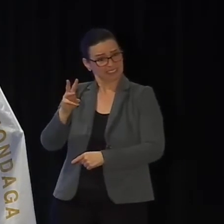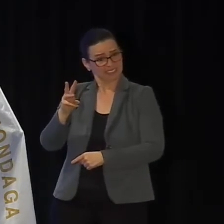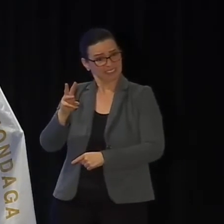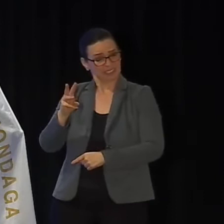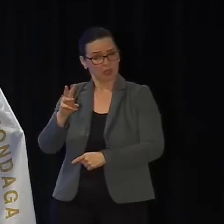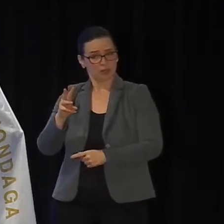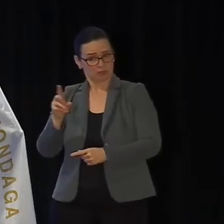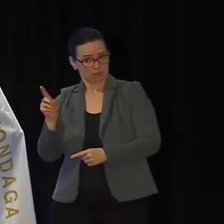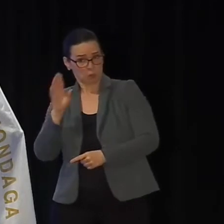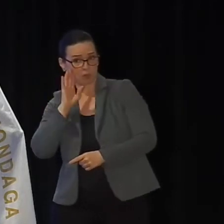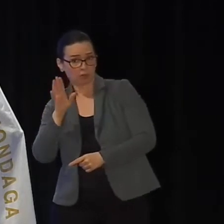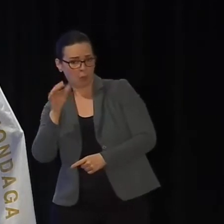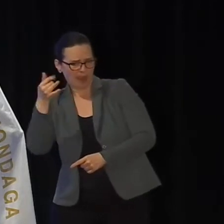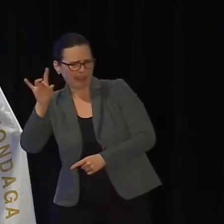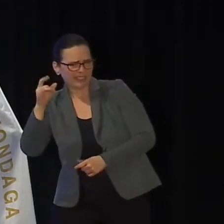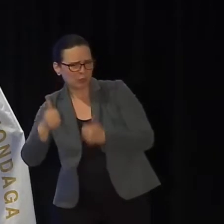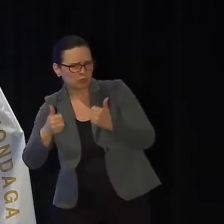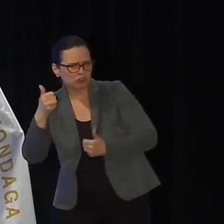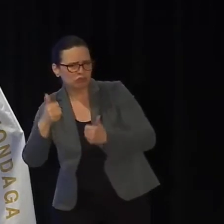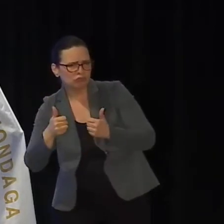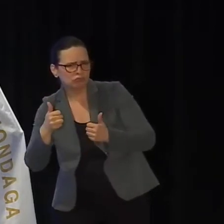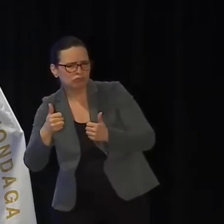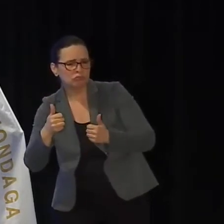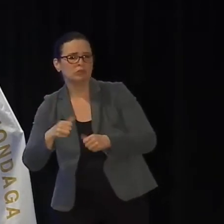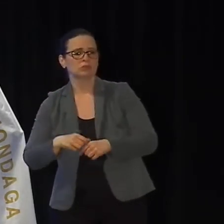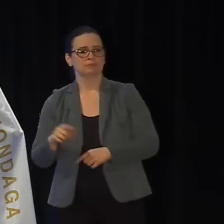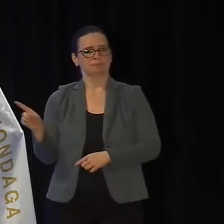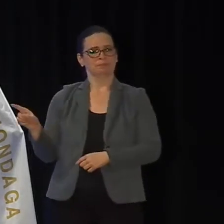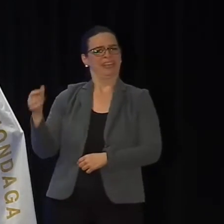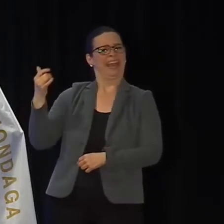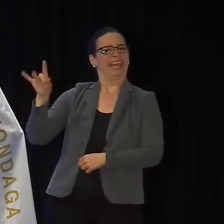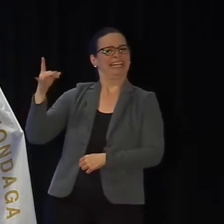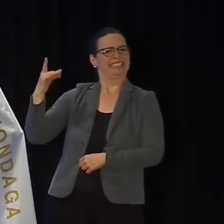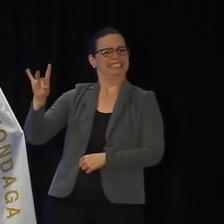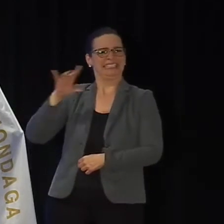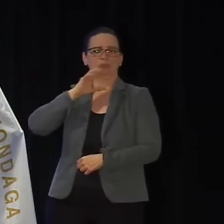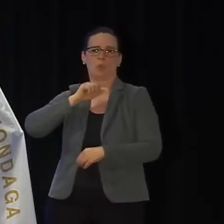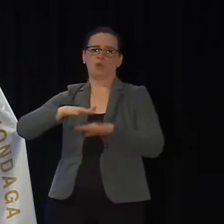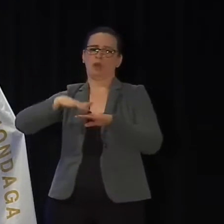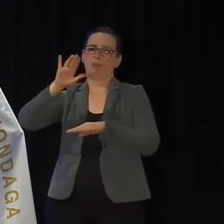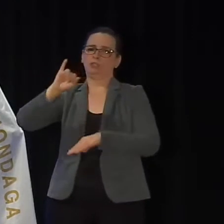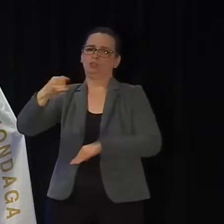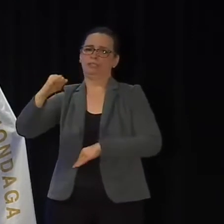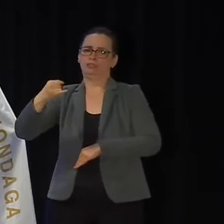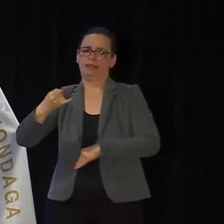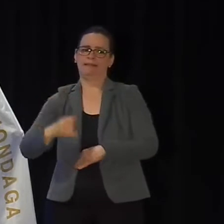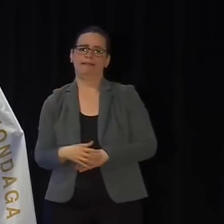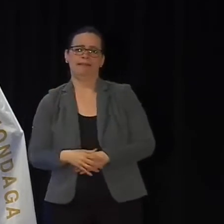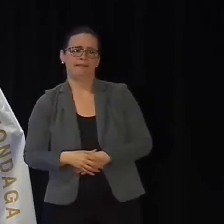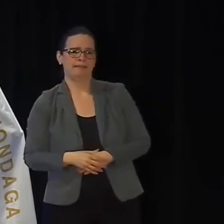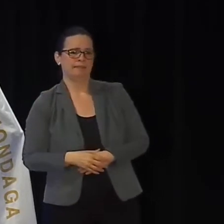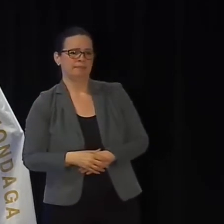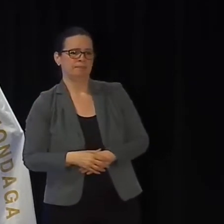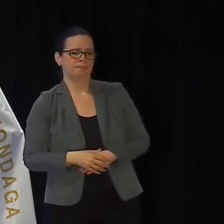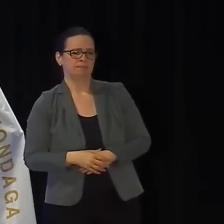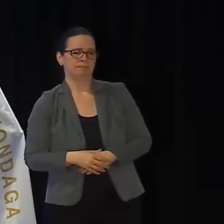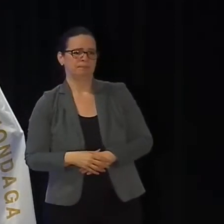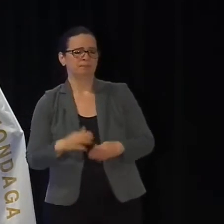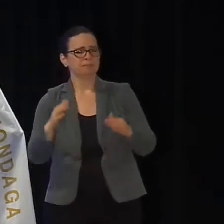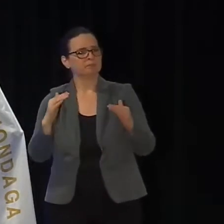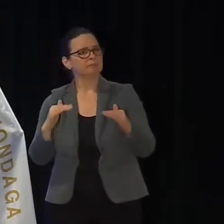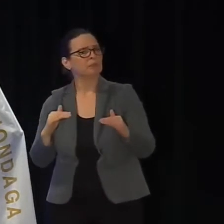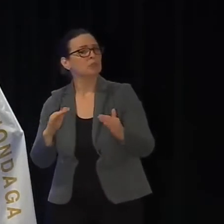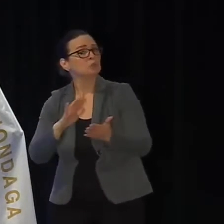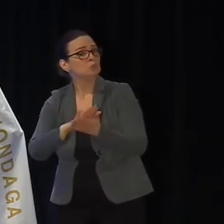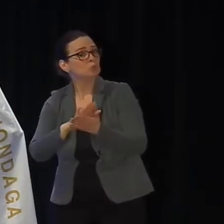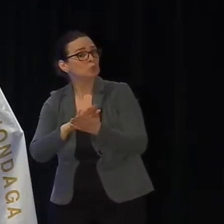yeah. Do we know which school districts have received the barriers, which have not yet? I don't